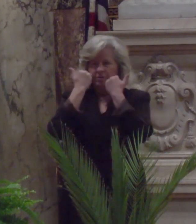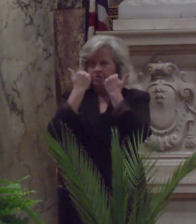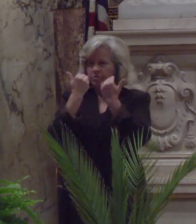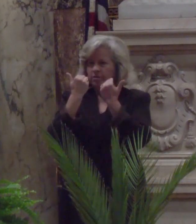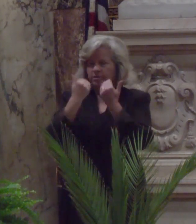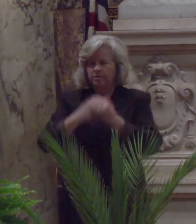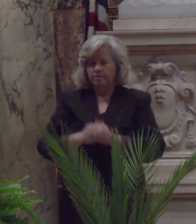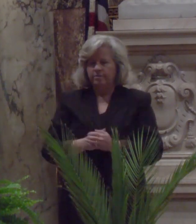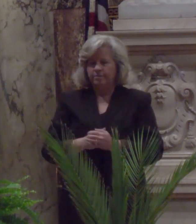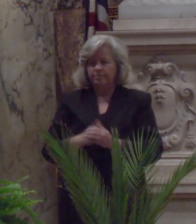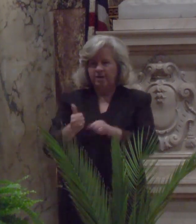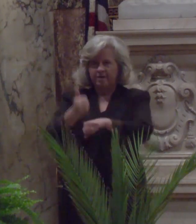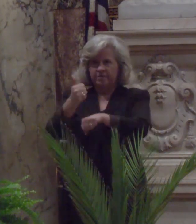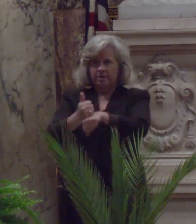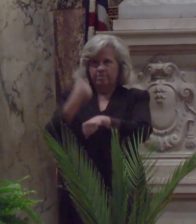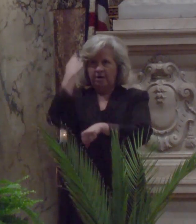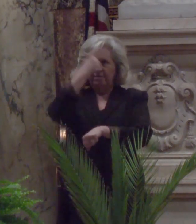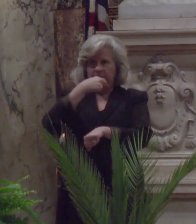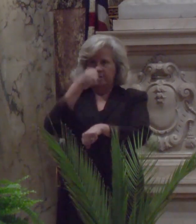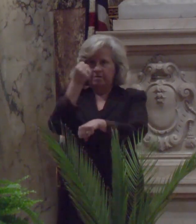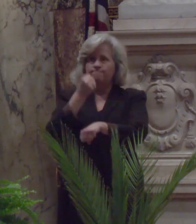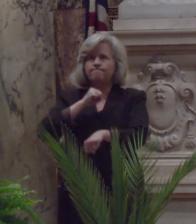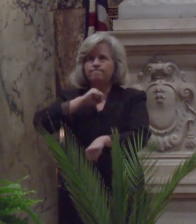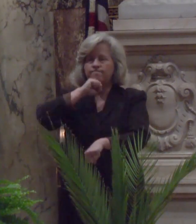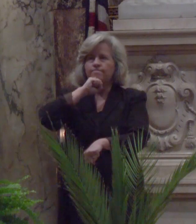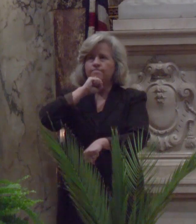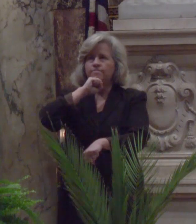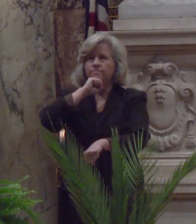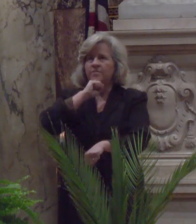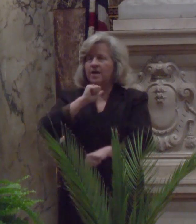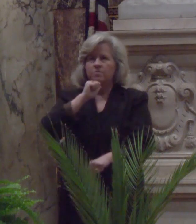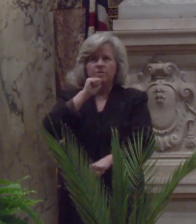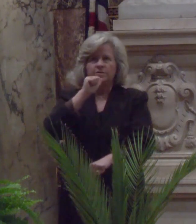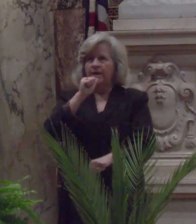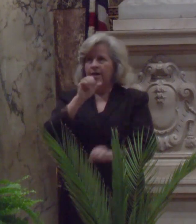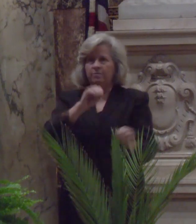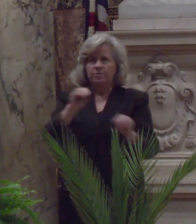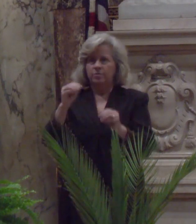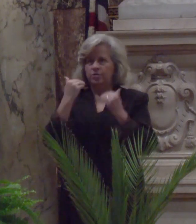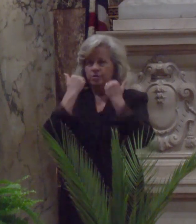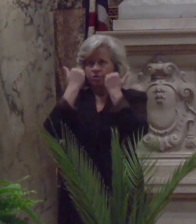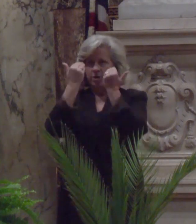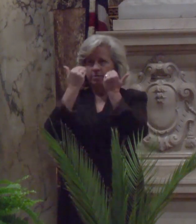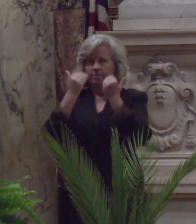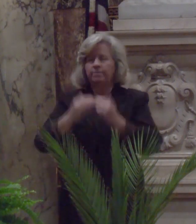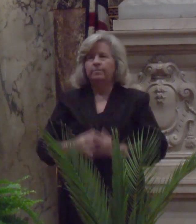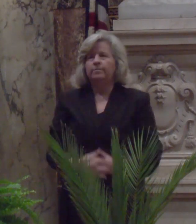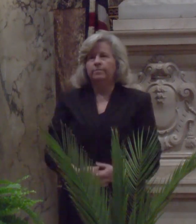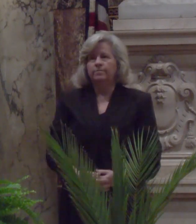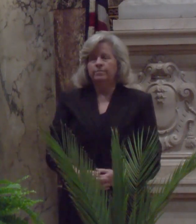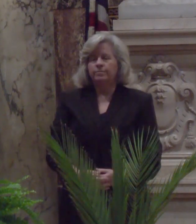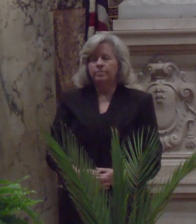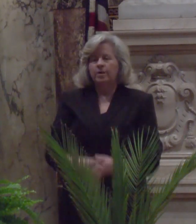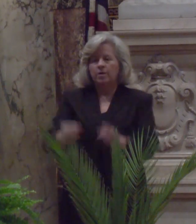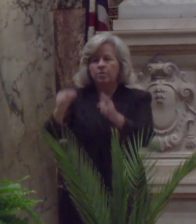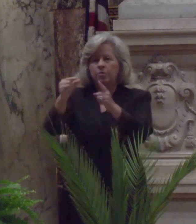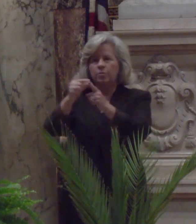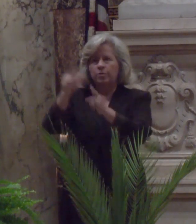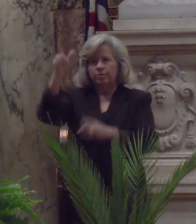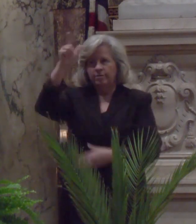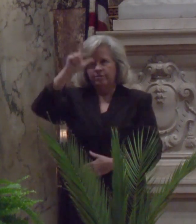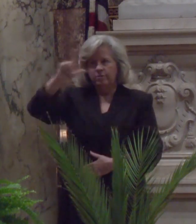have set my face like flint, knowing that I shall not be put to shame. The word of the